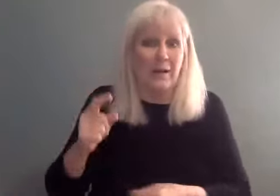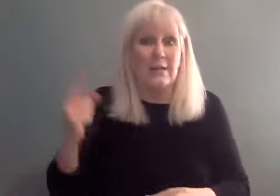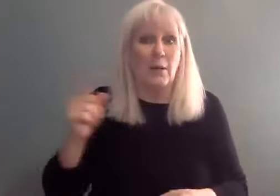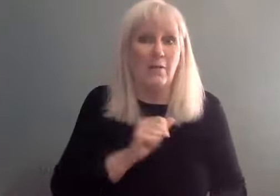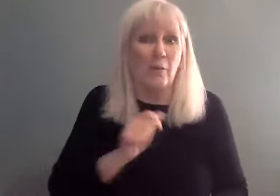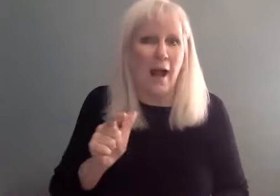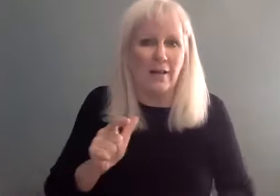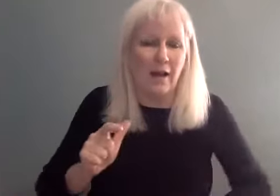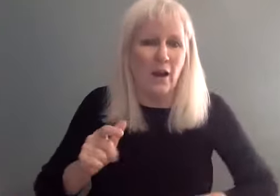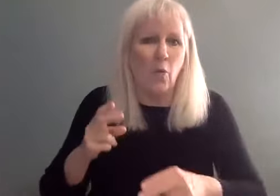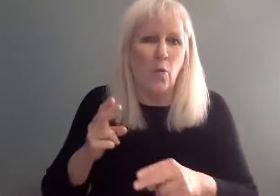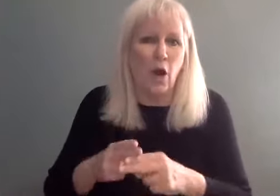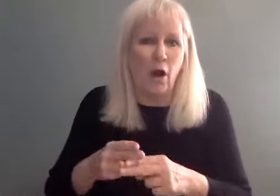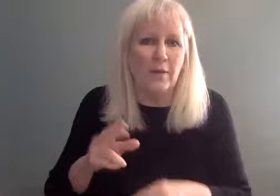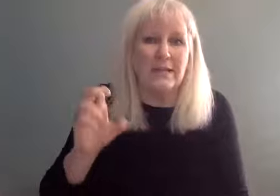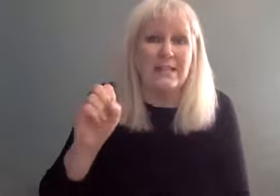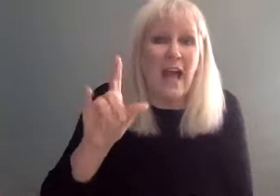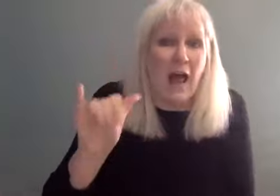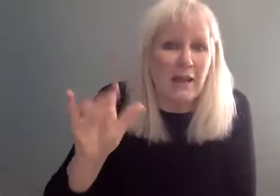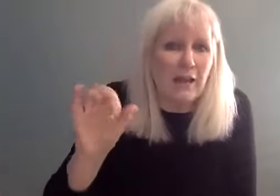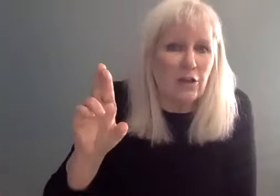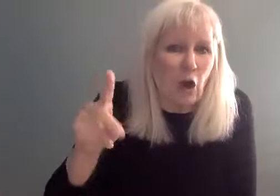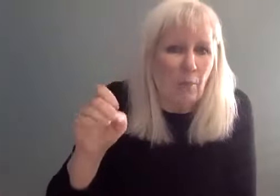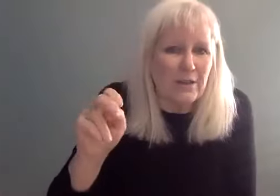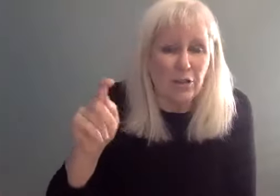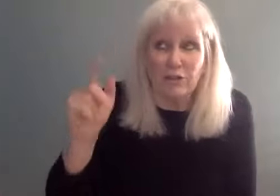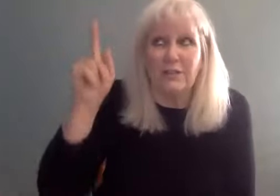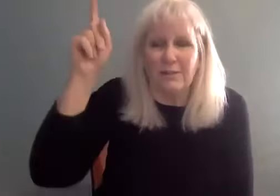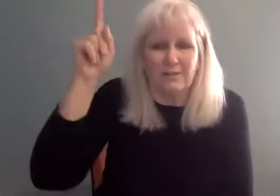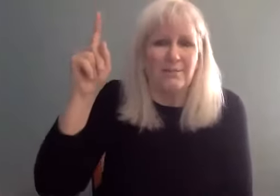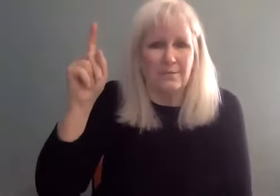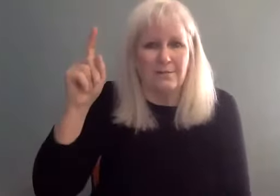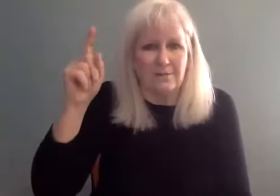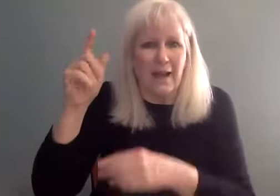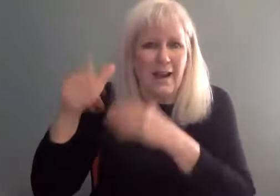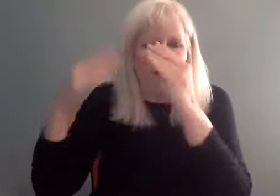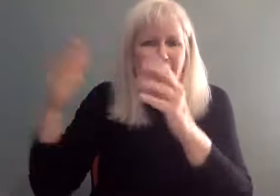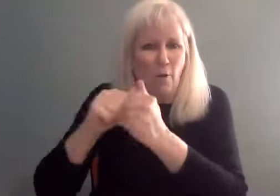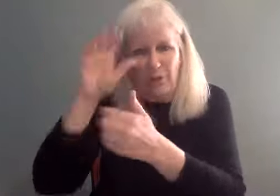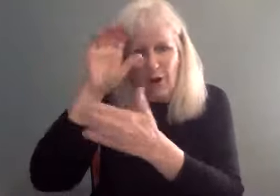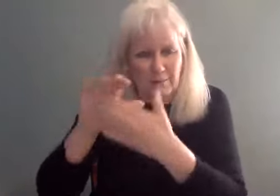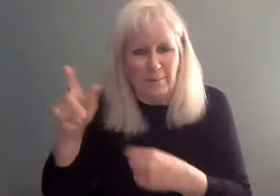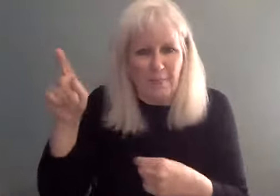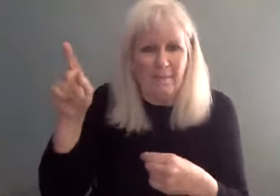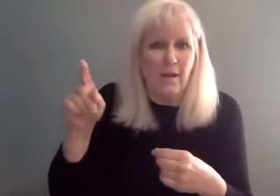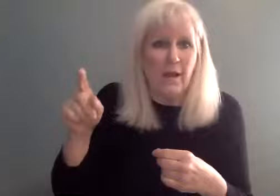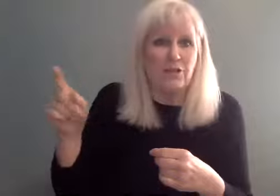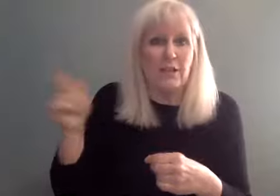in our group, Sally Carpenter, big meeting in the sky with her husband, Keith. She came up to me at Saturday night meeting. I was working a split